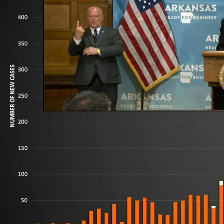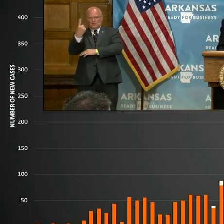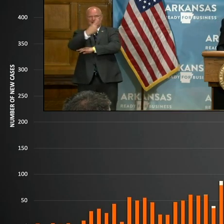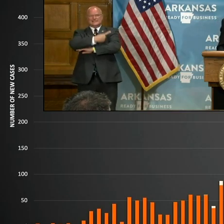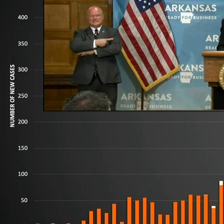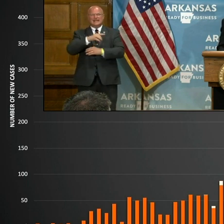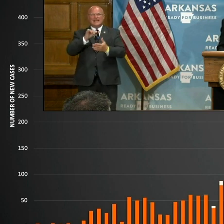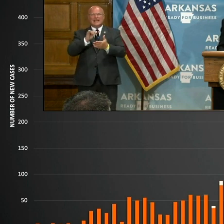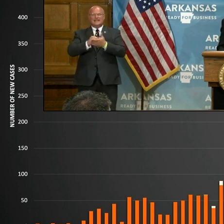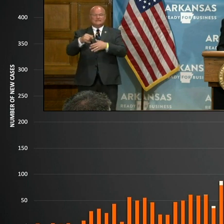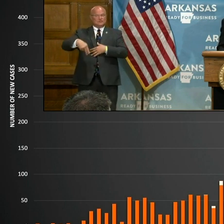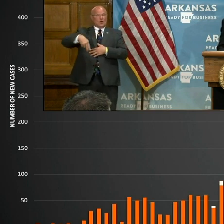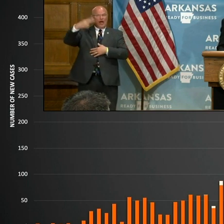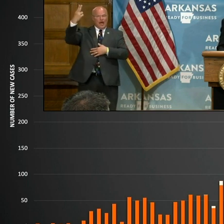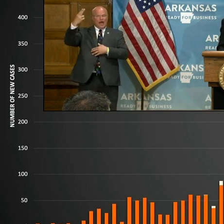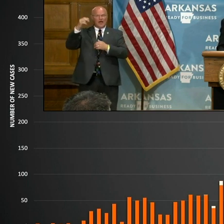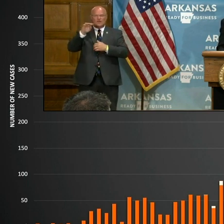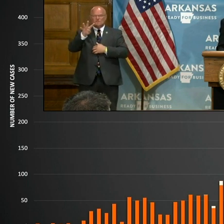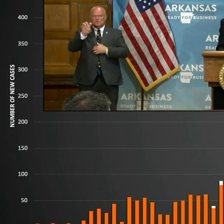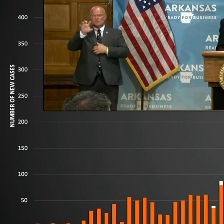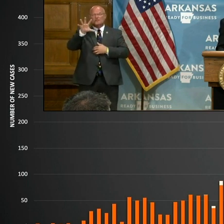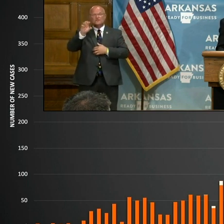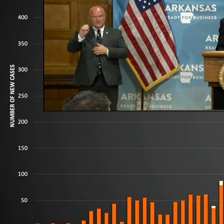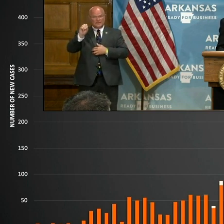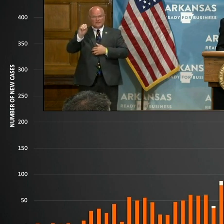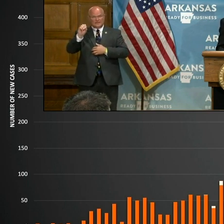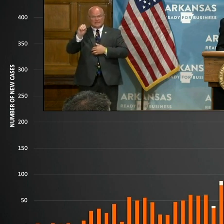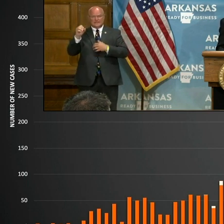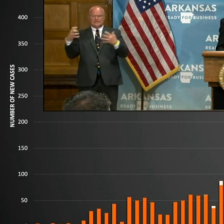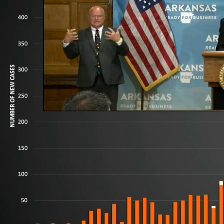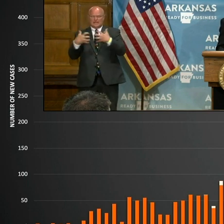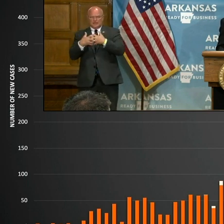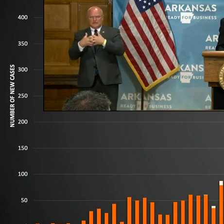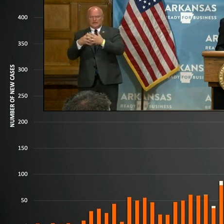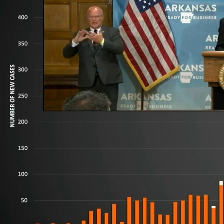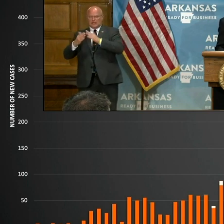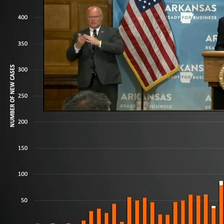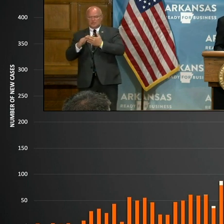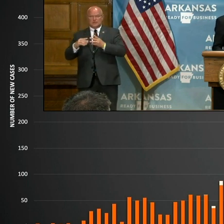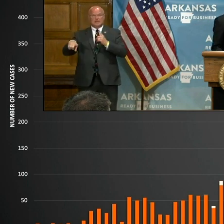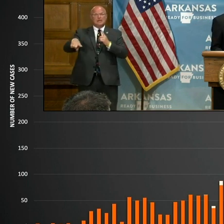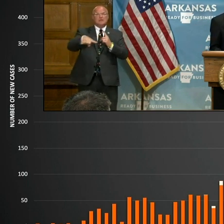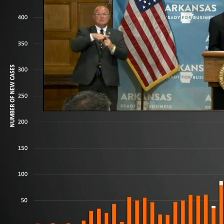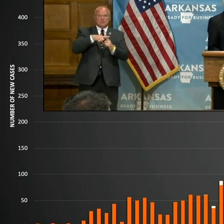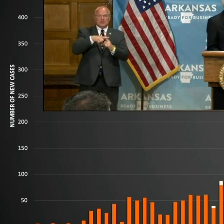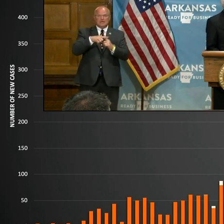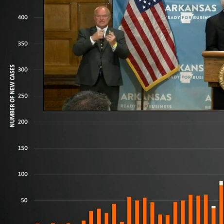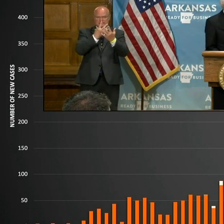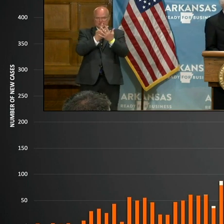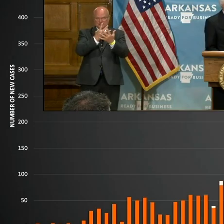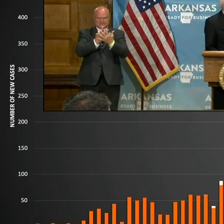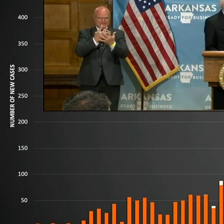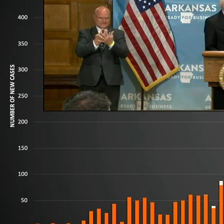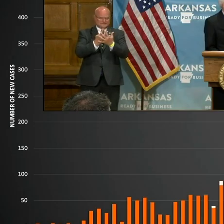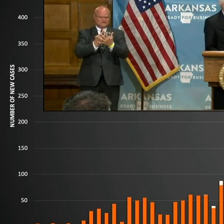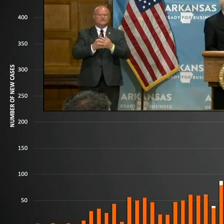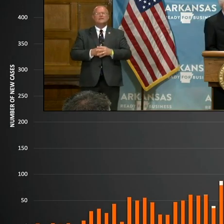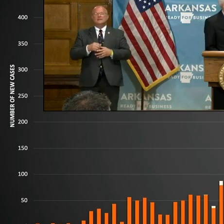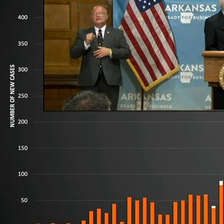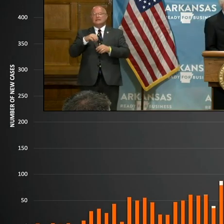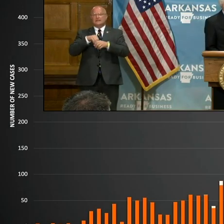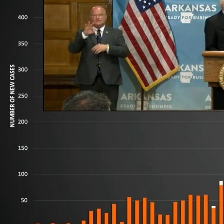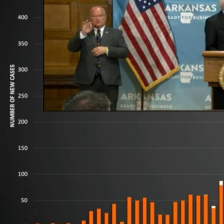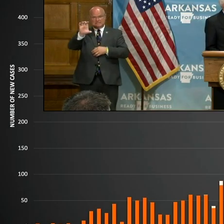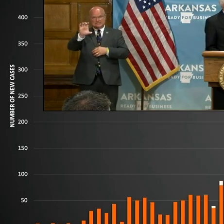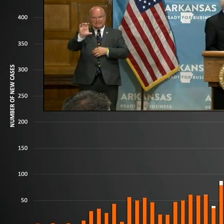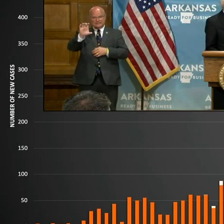day that was so high with over 450, a combination of community plus the correctional facility in